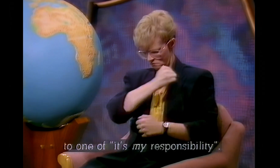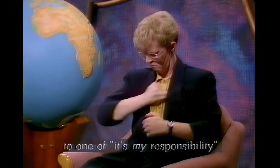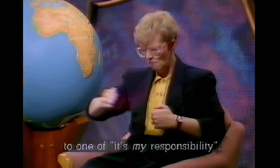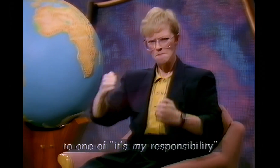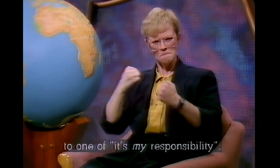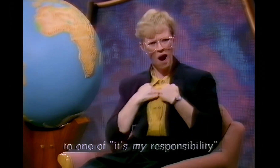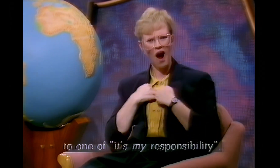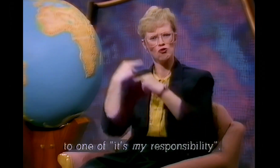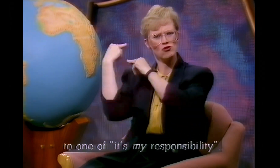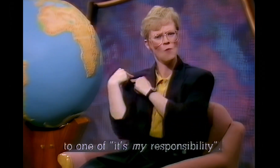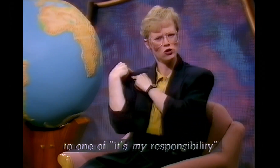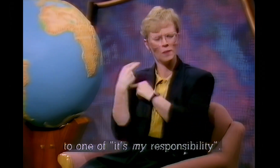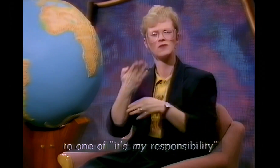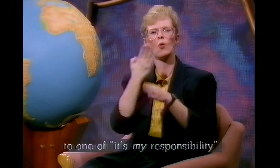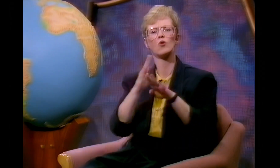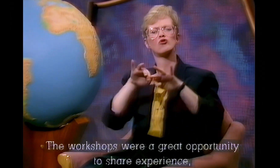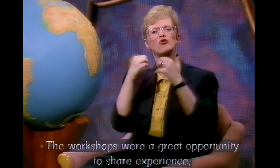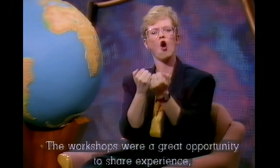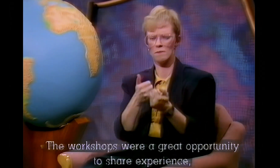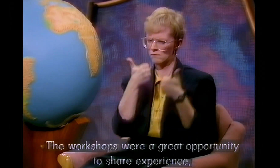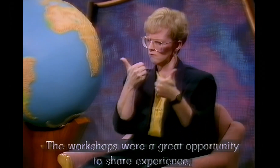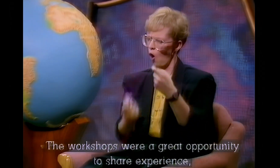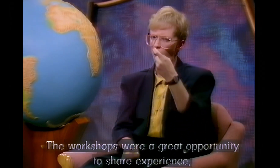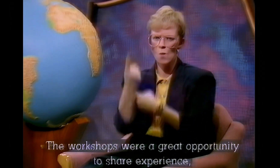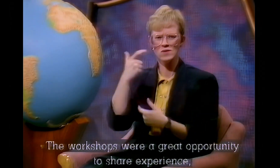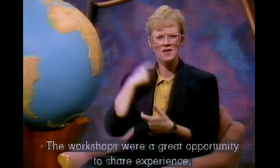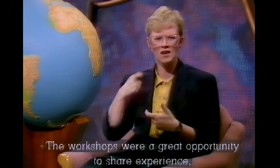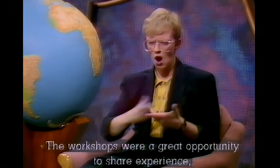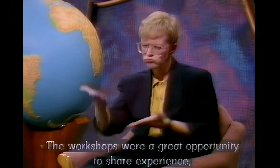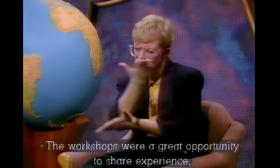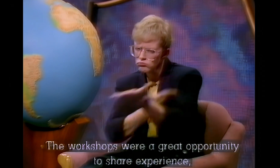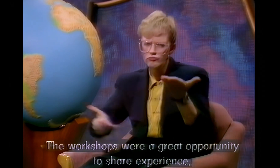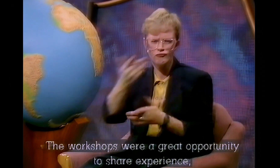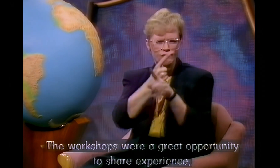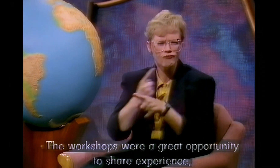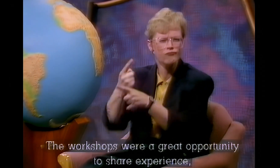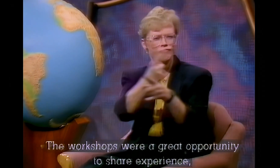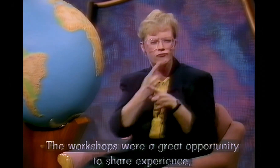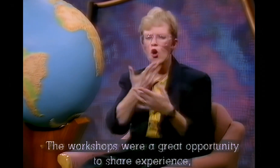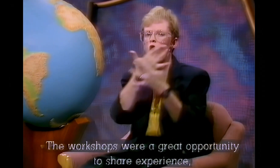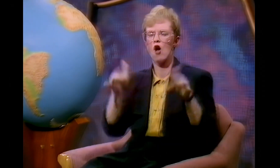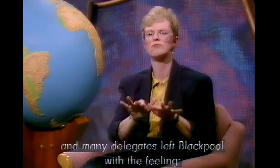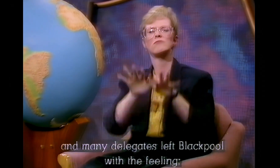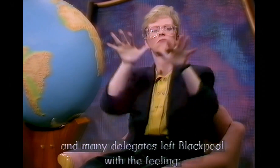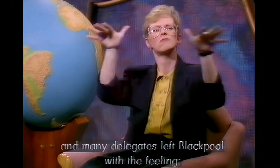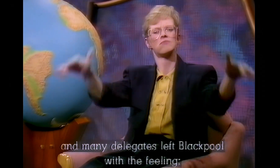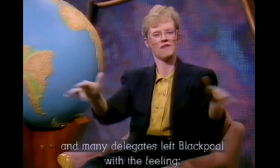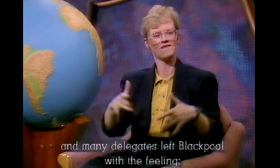of "it's my responsibility." The workshops were a great opportunity to share experience, and many delegates